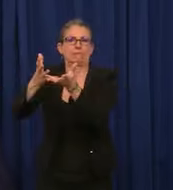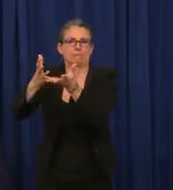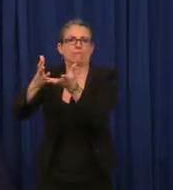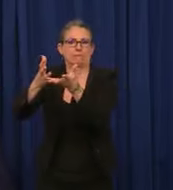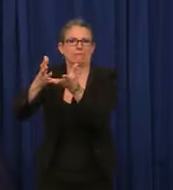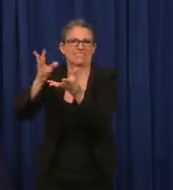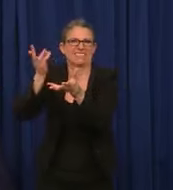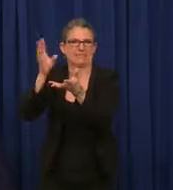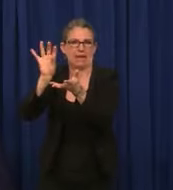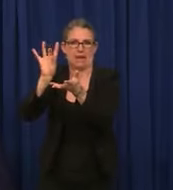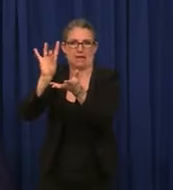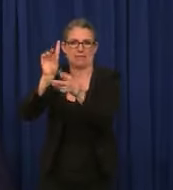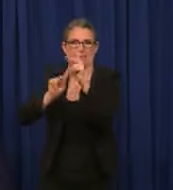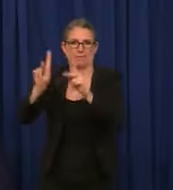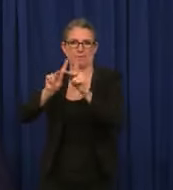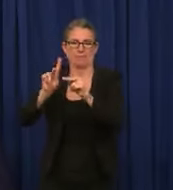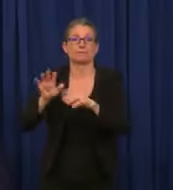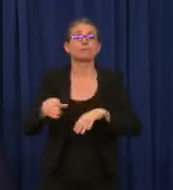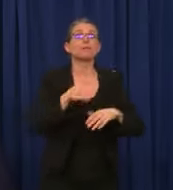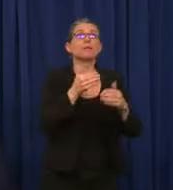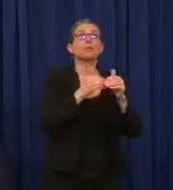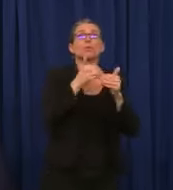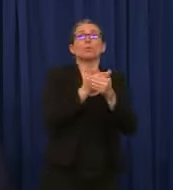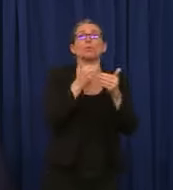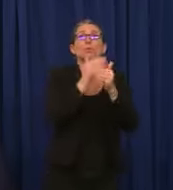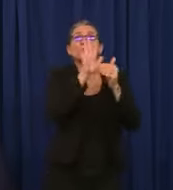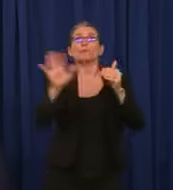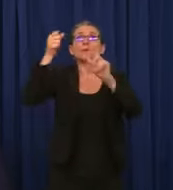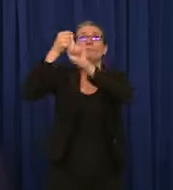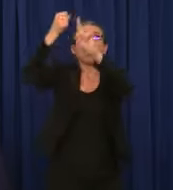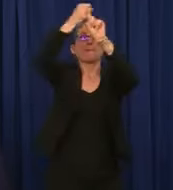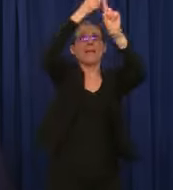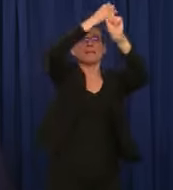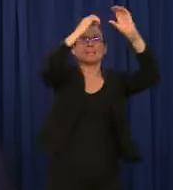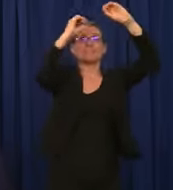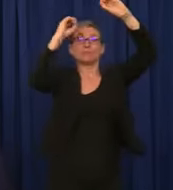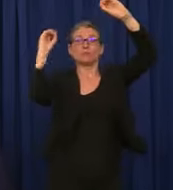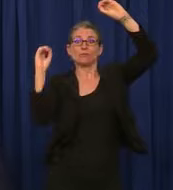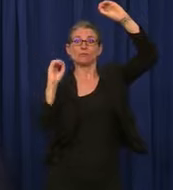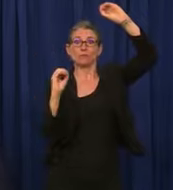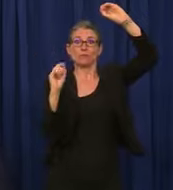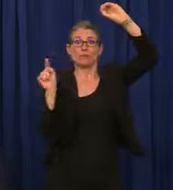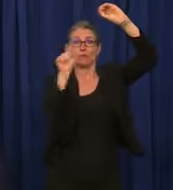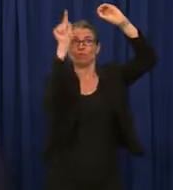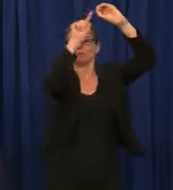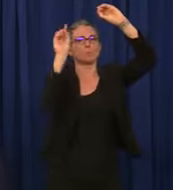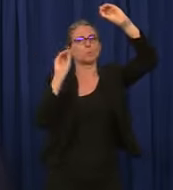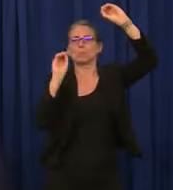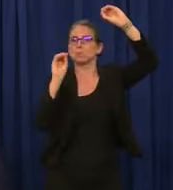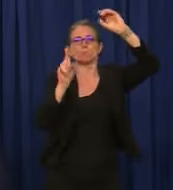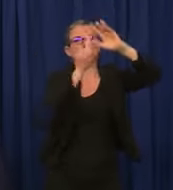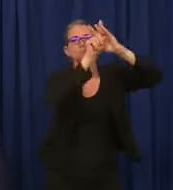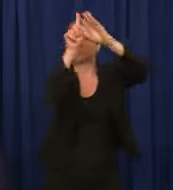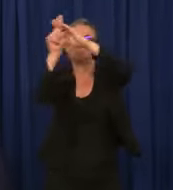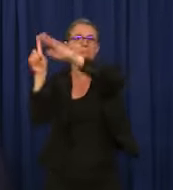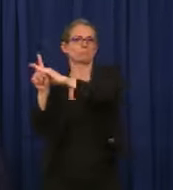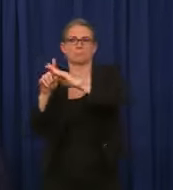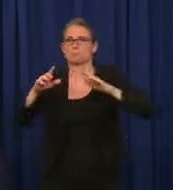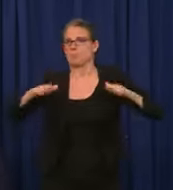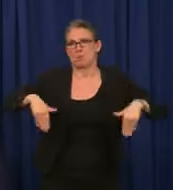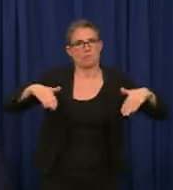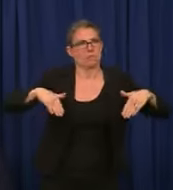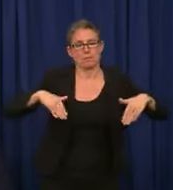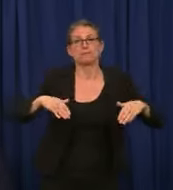disease detectives are looking for evidence of community transmission in counties like Kennebec County and Penobscot